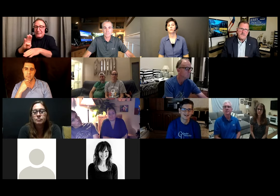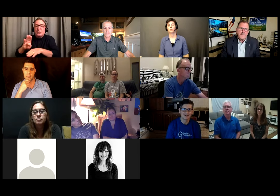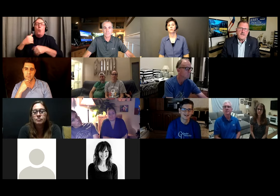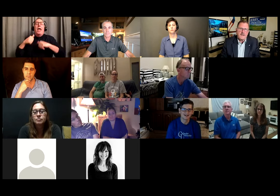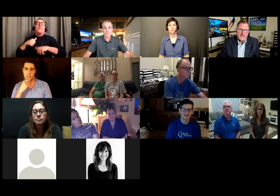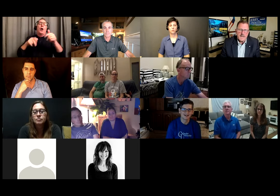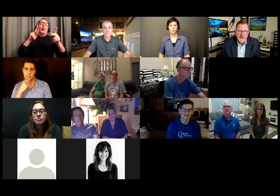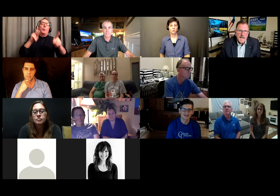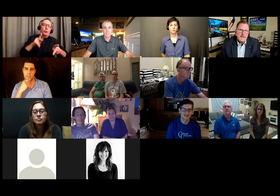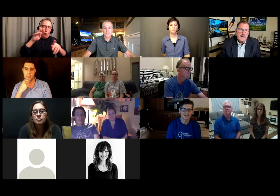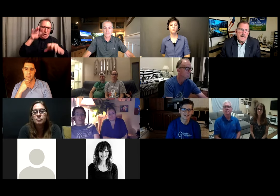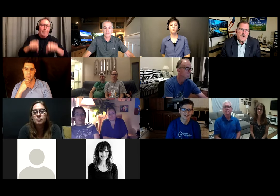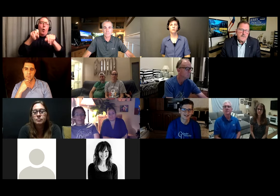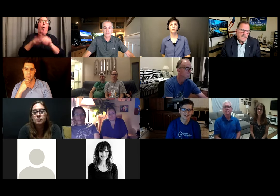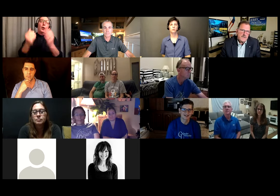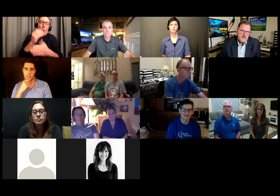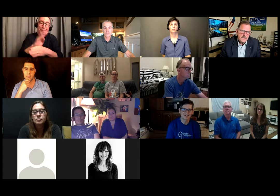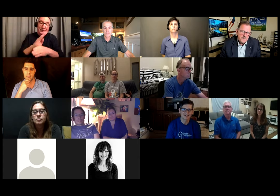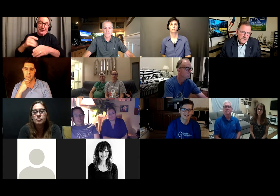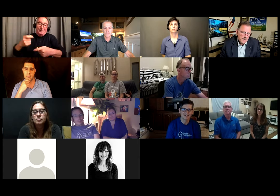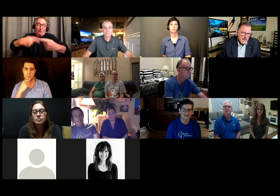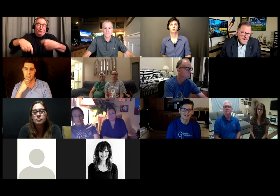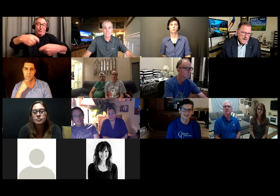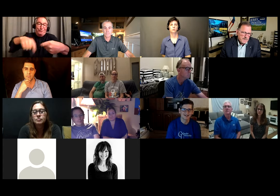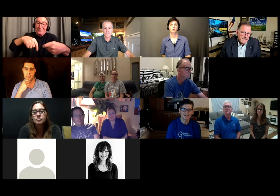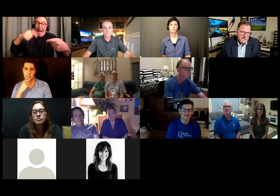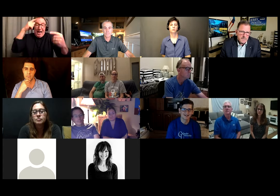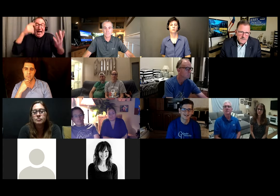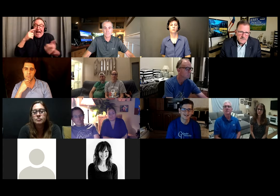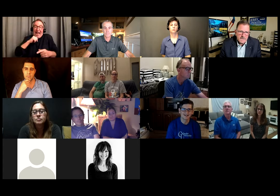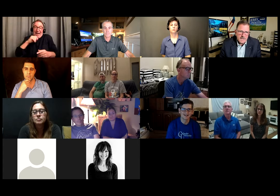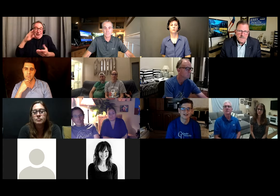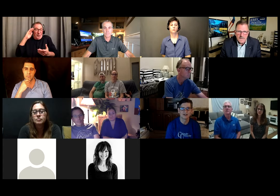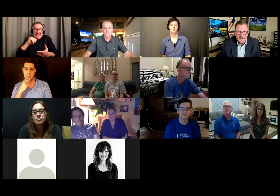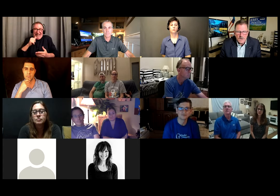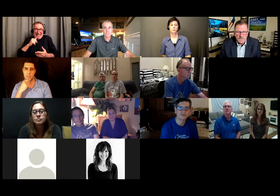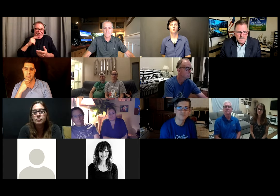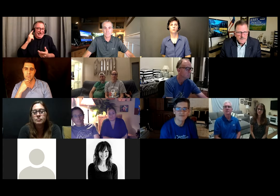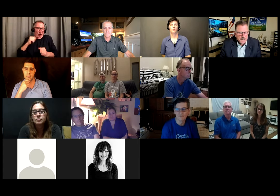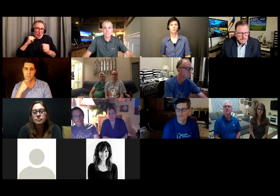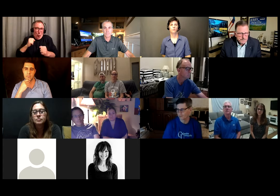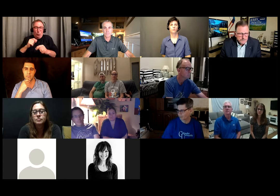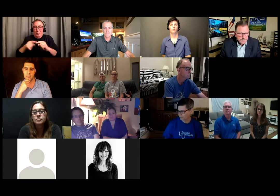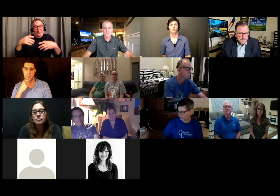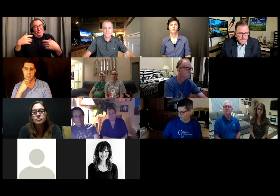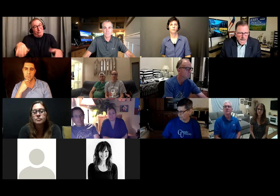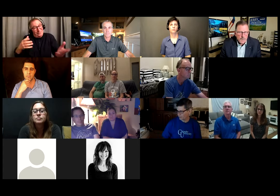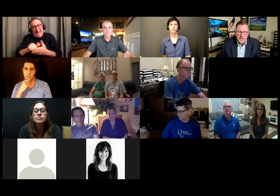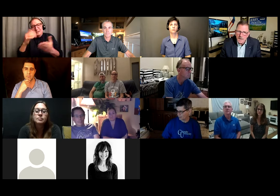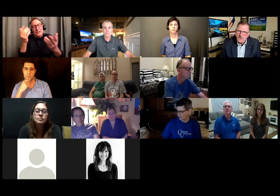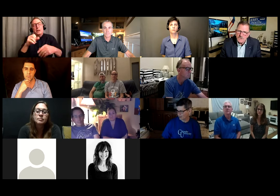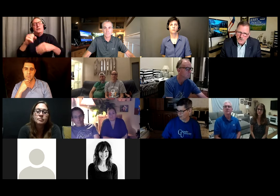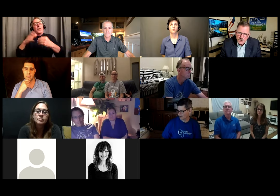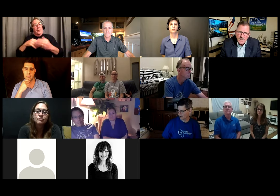the city has done everything they can. We will continue to. But that's the business side of things, and that's COVID.